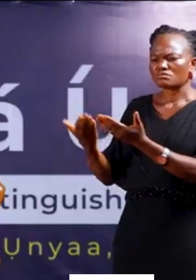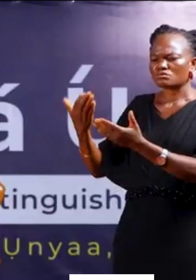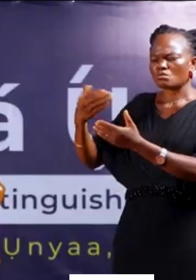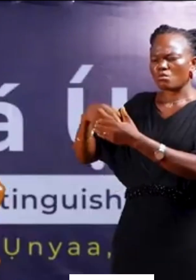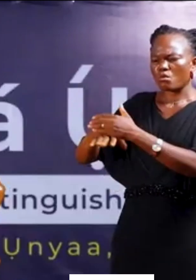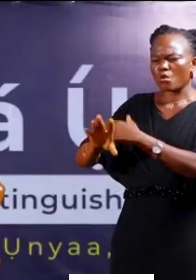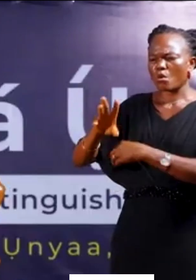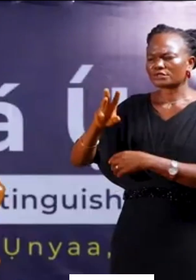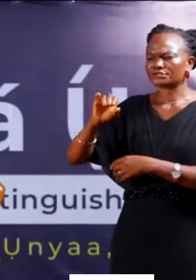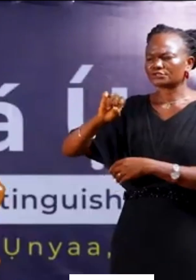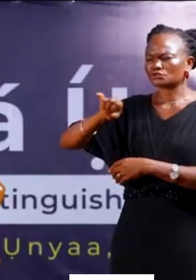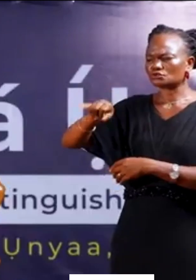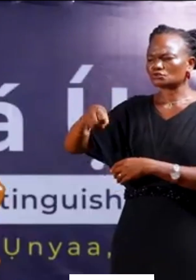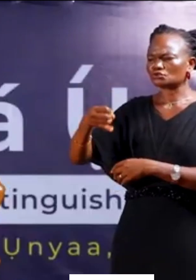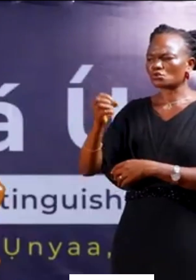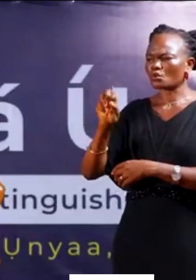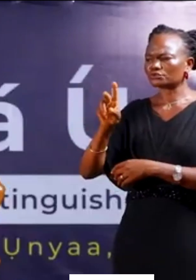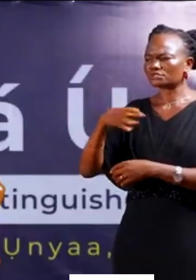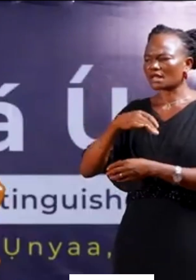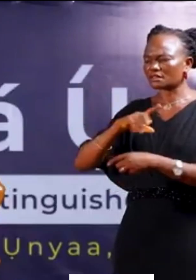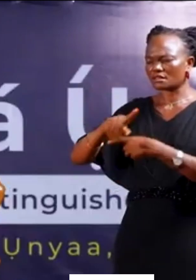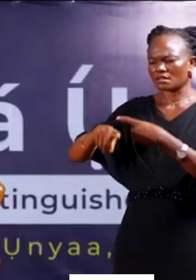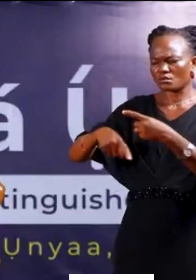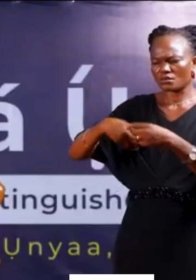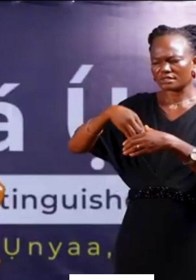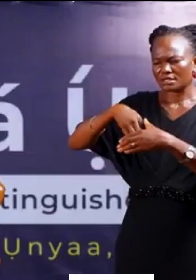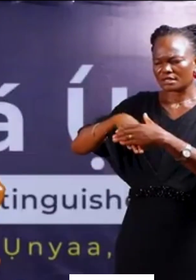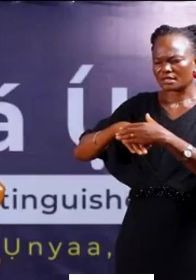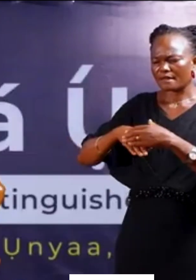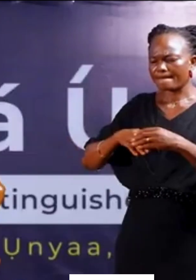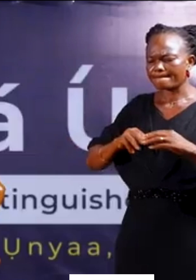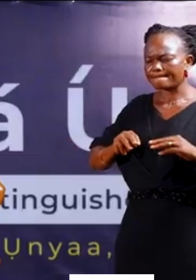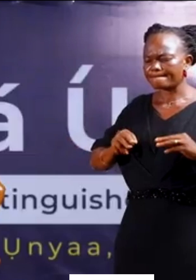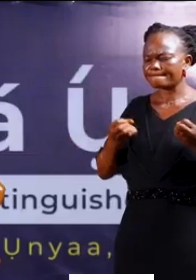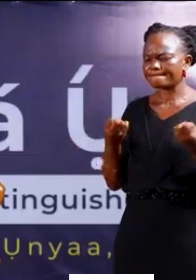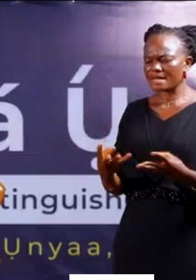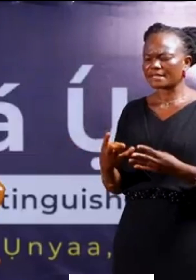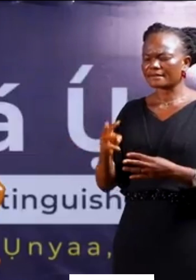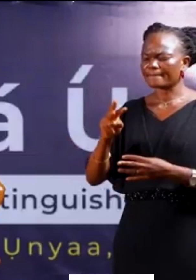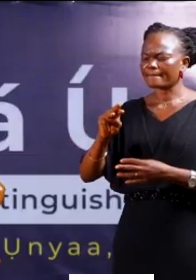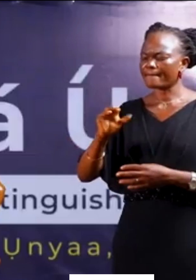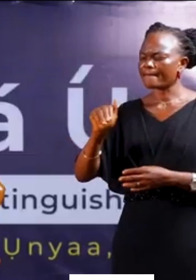Georgia, and they went in mass, right, in